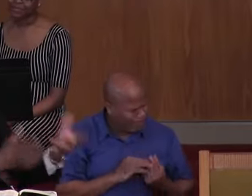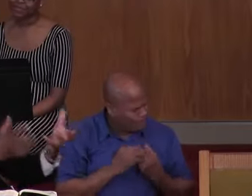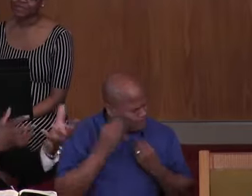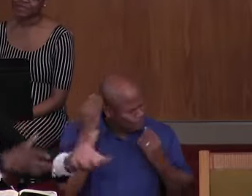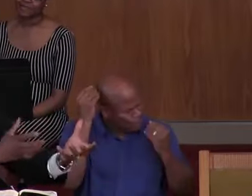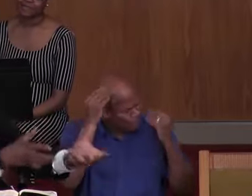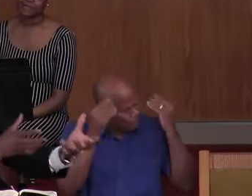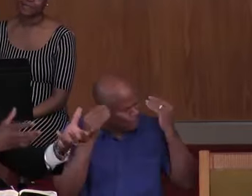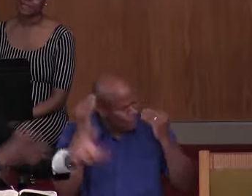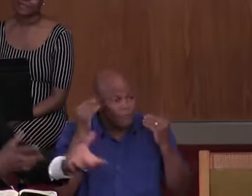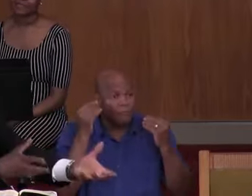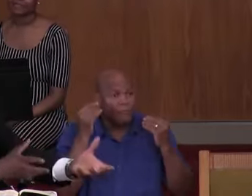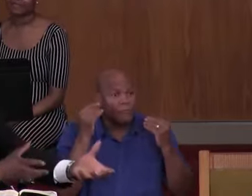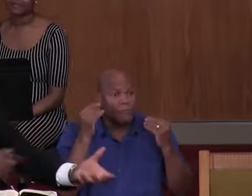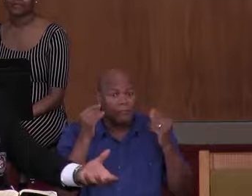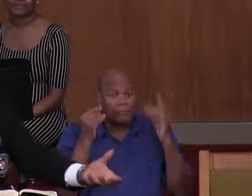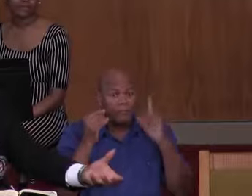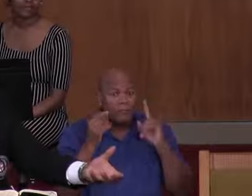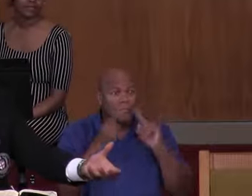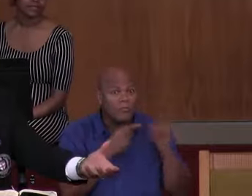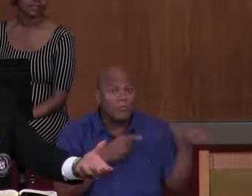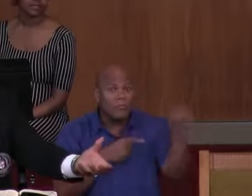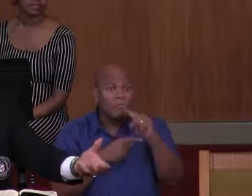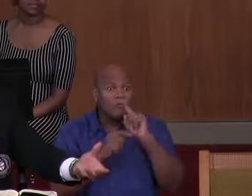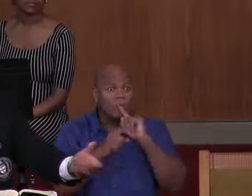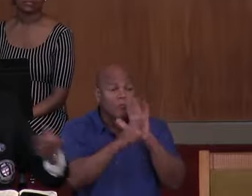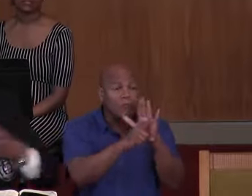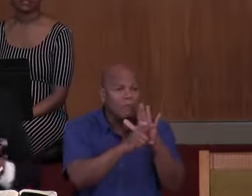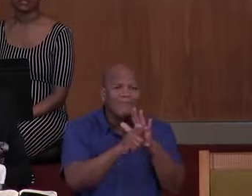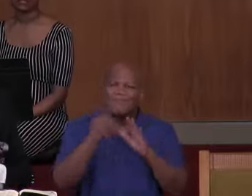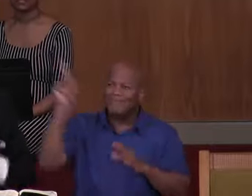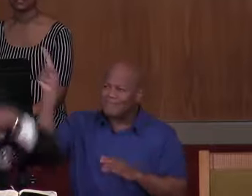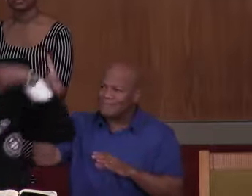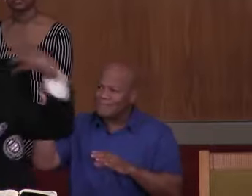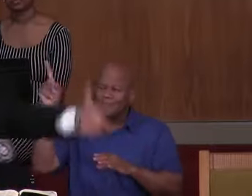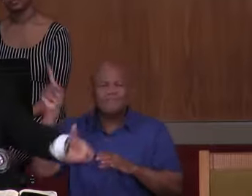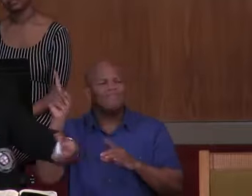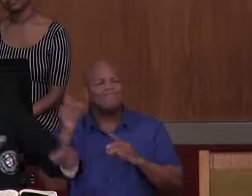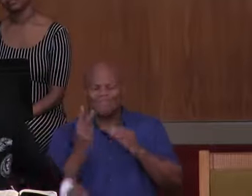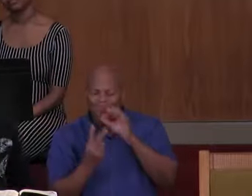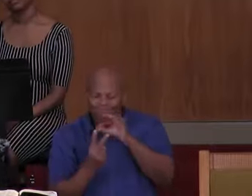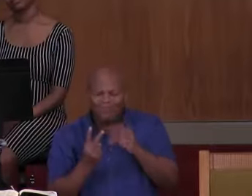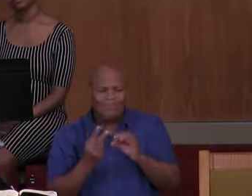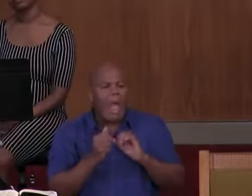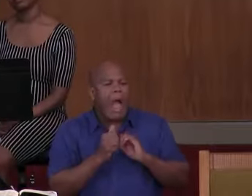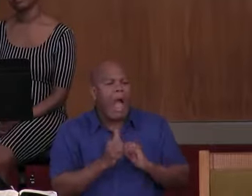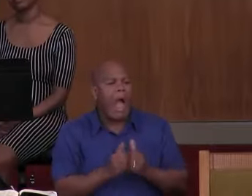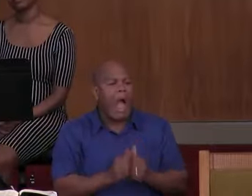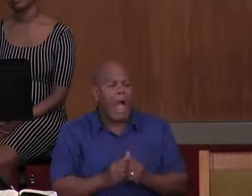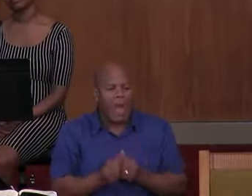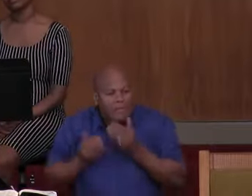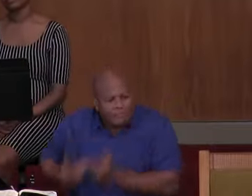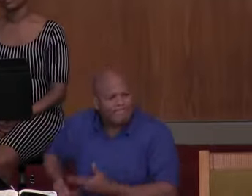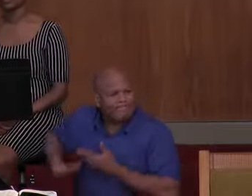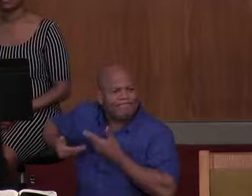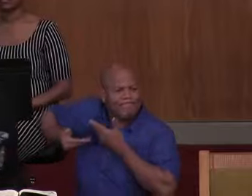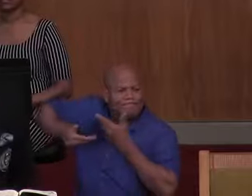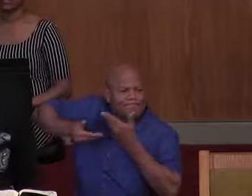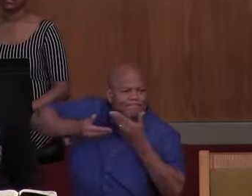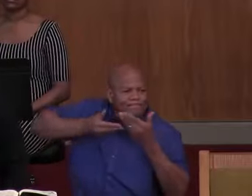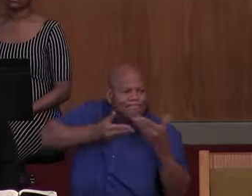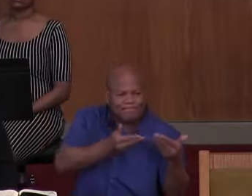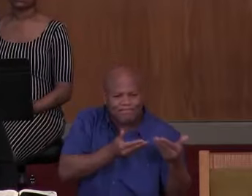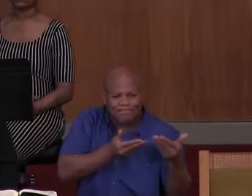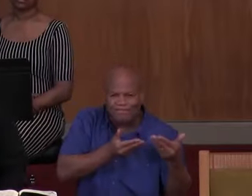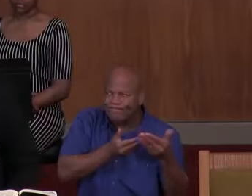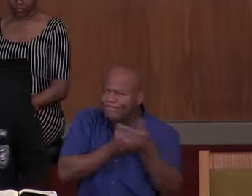whatever God promised to you, God gets to choose the instrument in which he will deliver it to you. Oh,